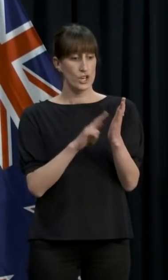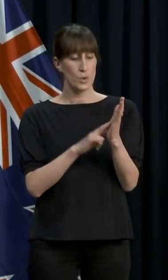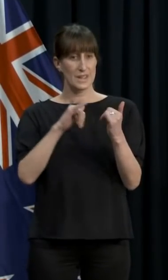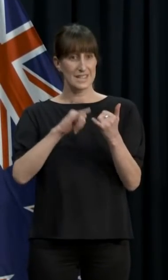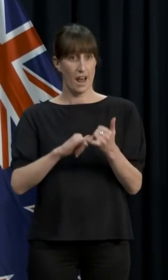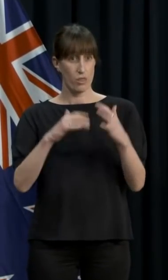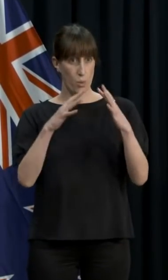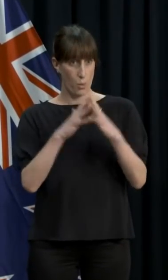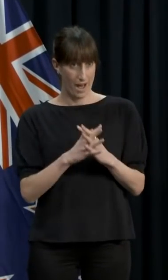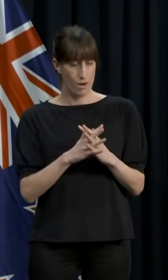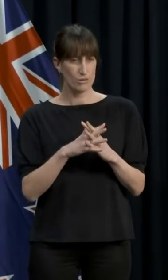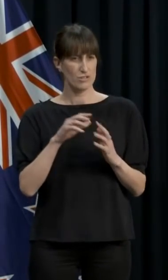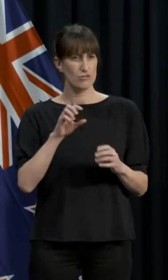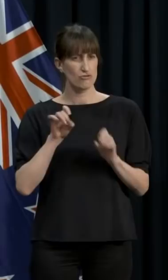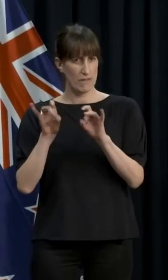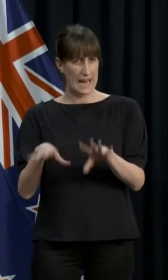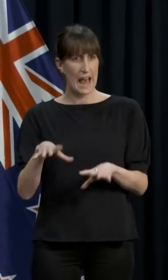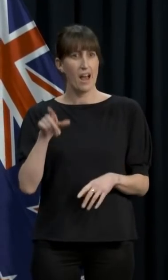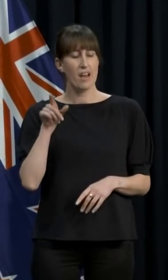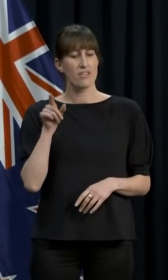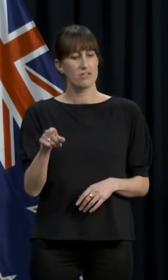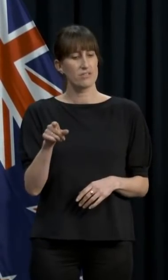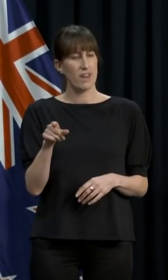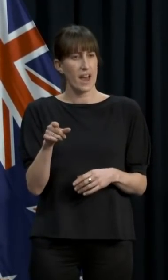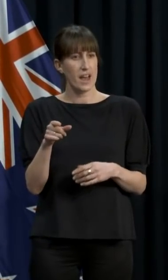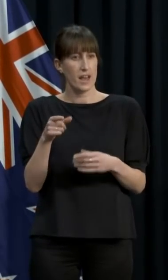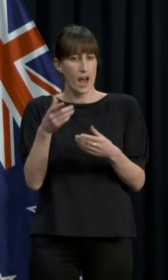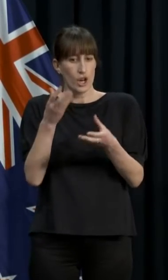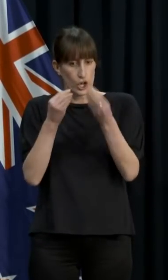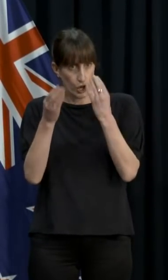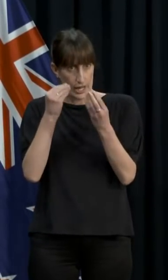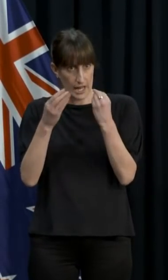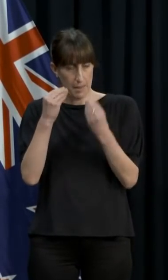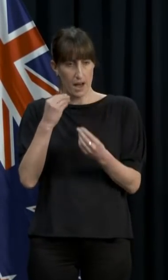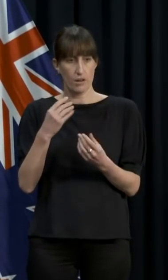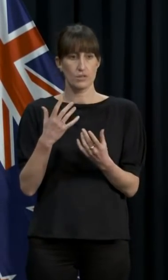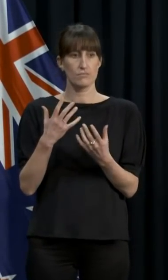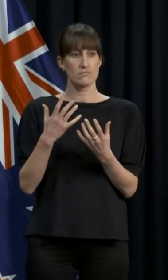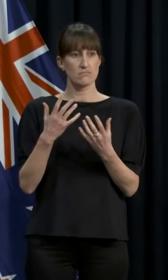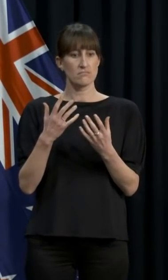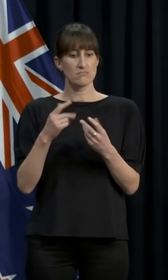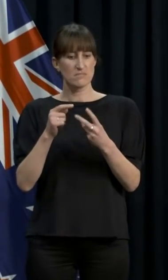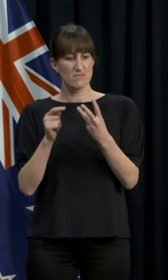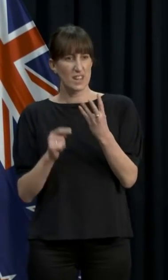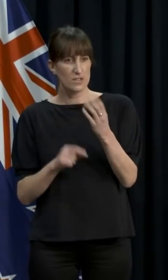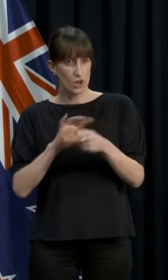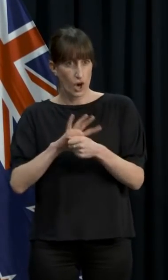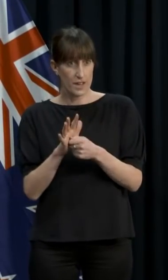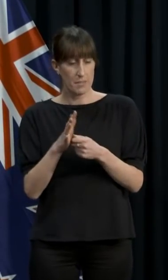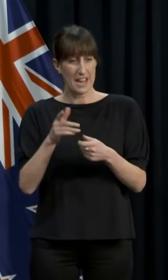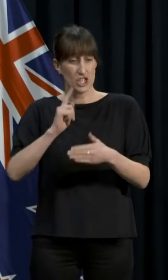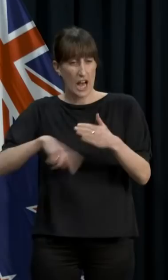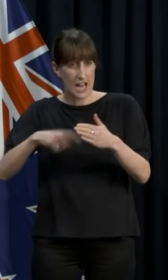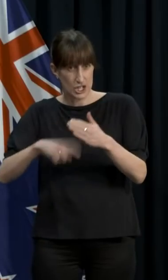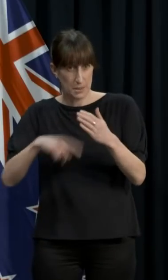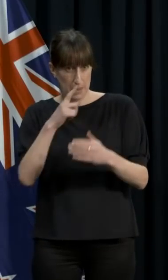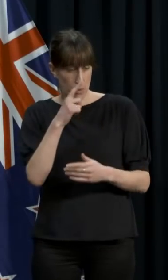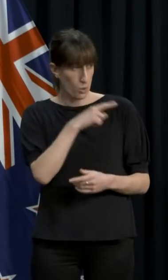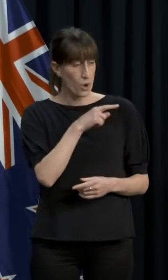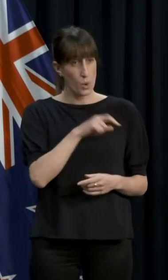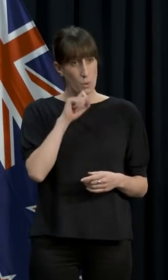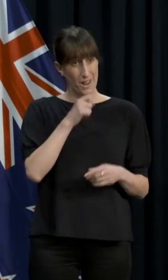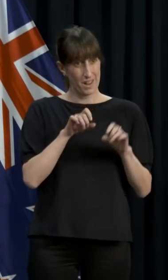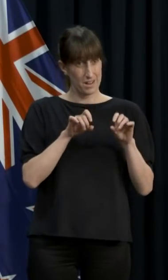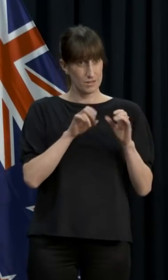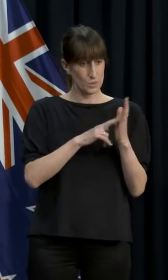charging people for quarantine? Look, the issues around charging are something that Cabinet will be considering next week, and Dr